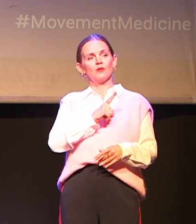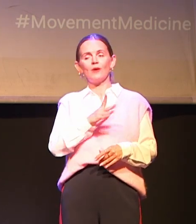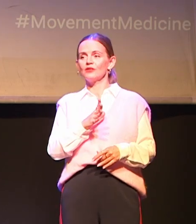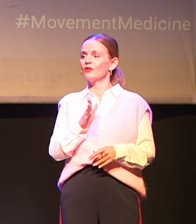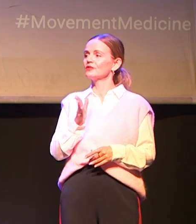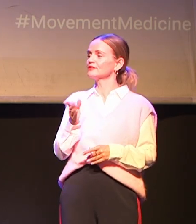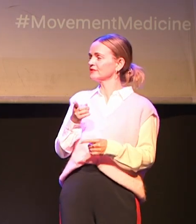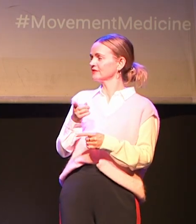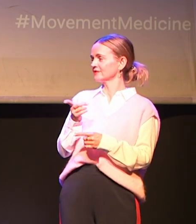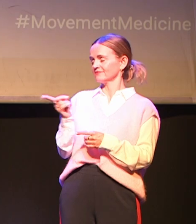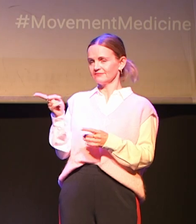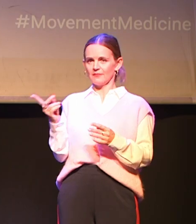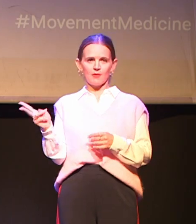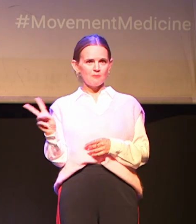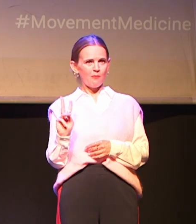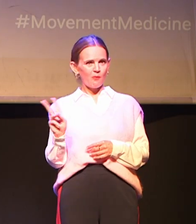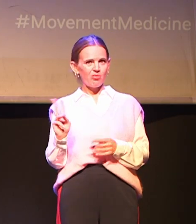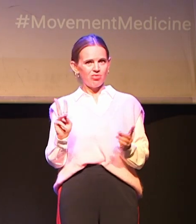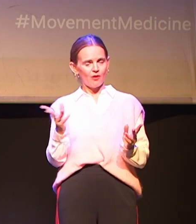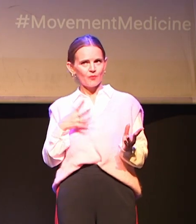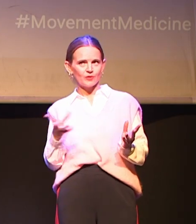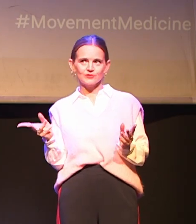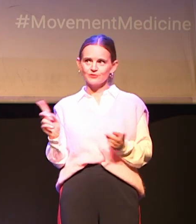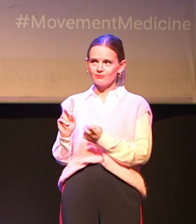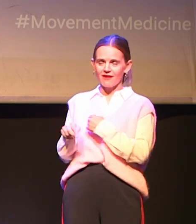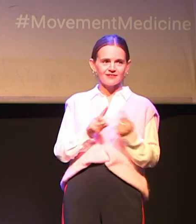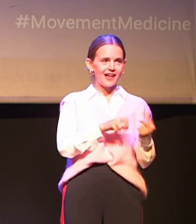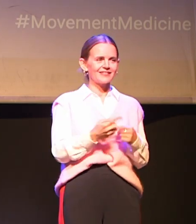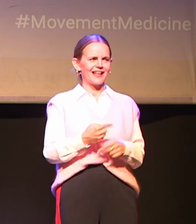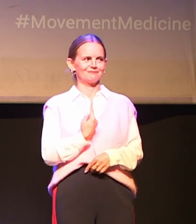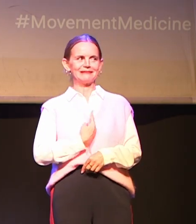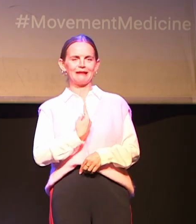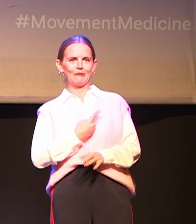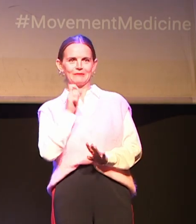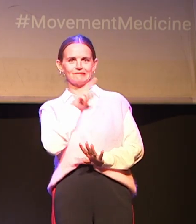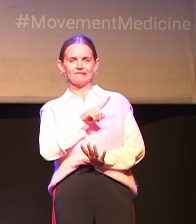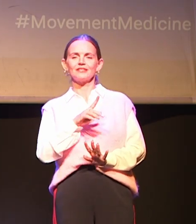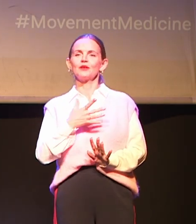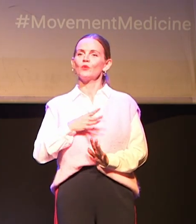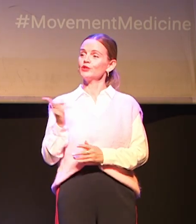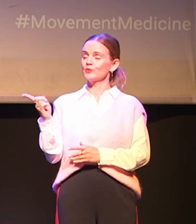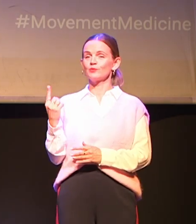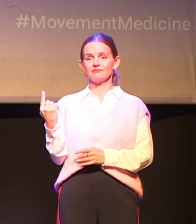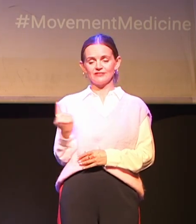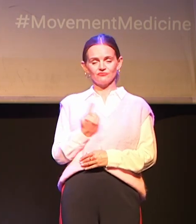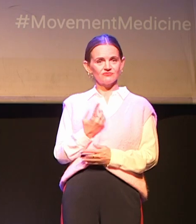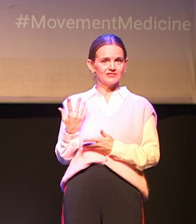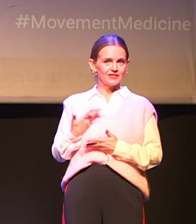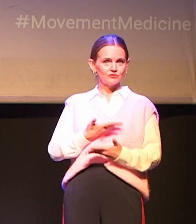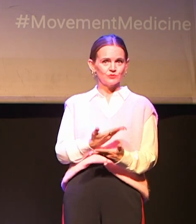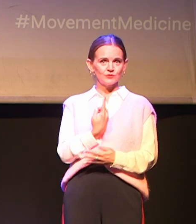hear from both of you and myself. It's very weird to say. Um, to introduce yourself,